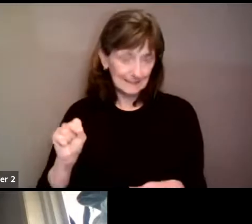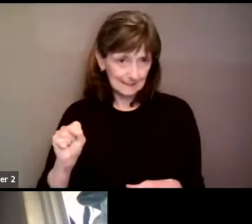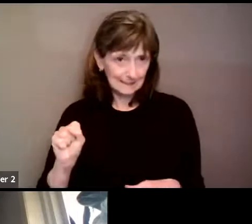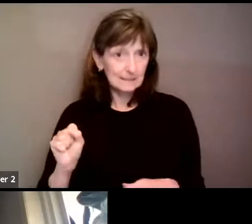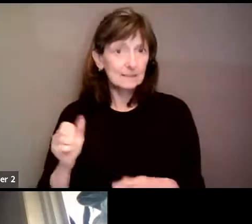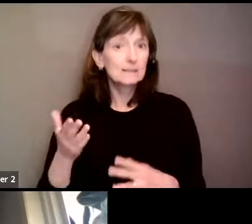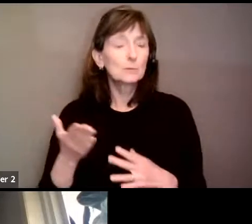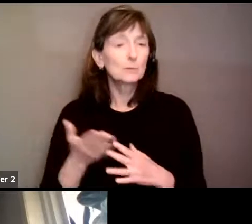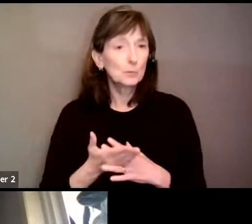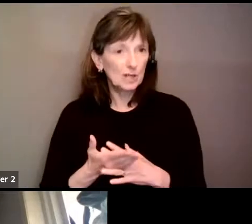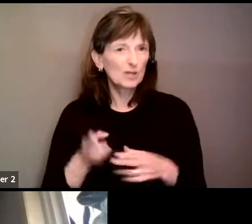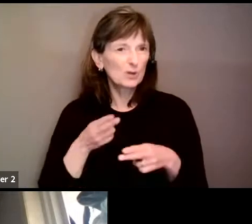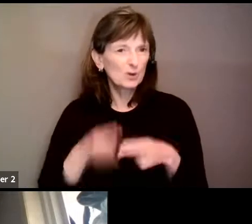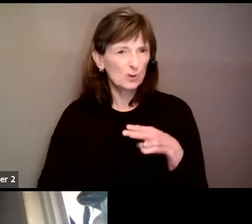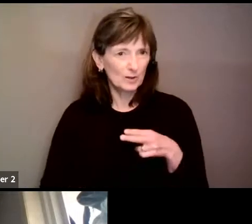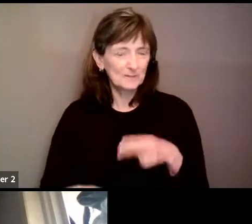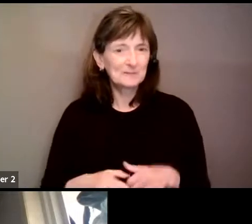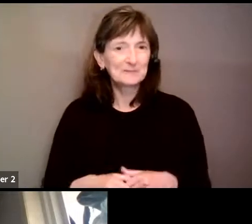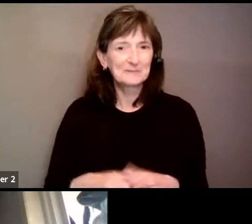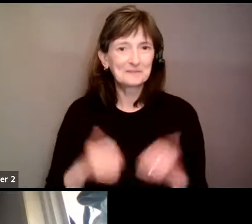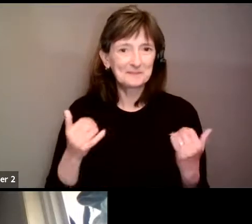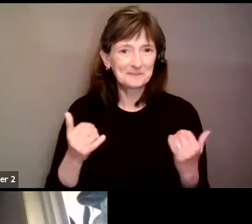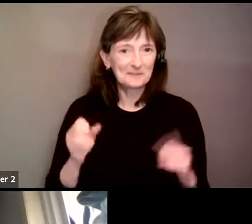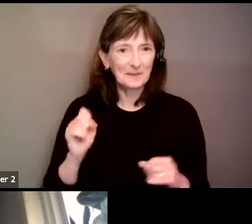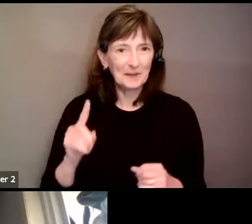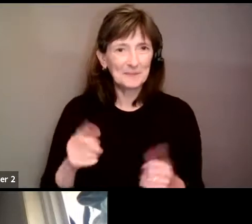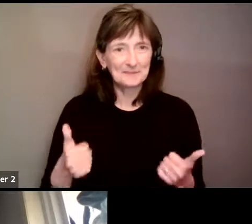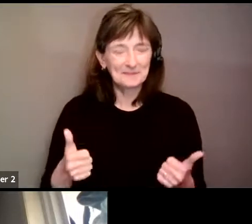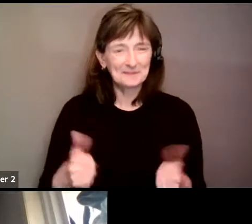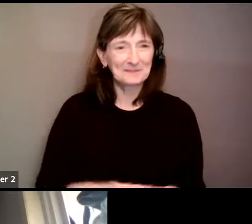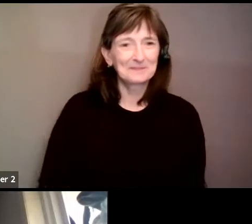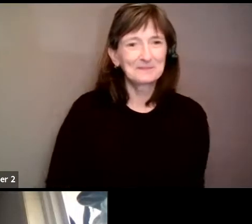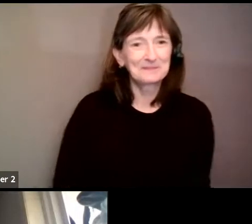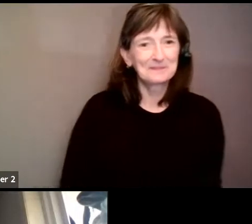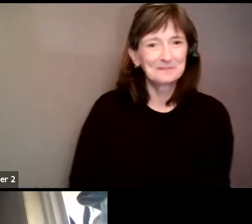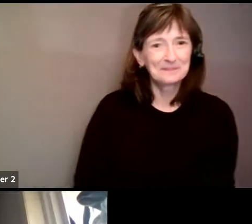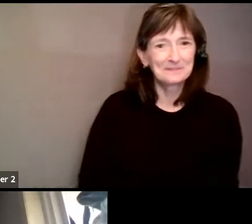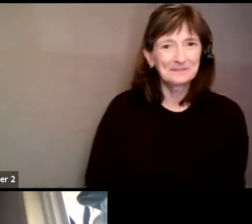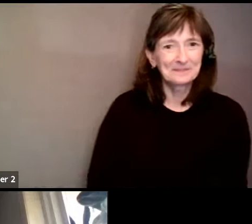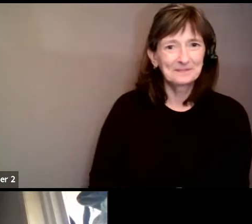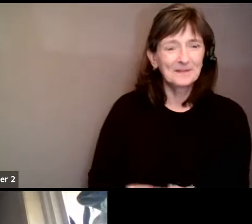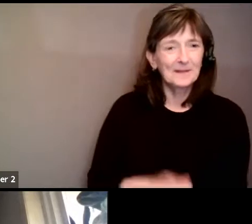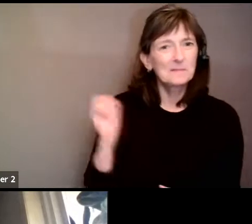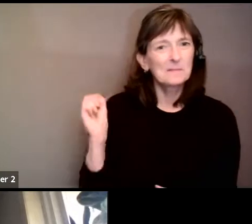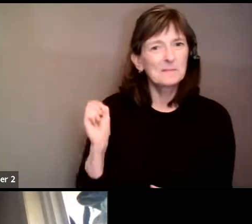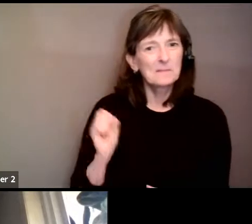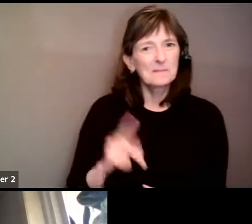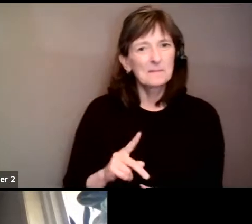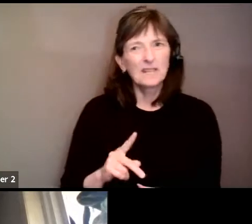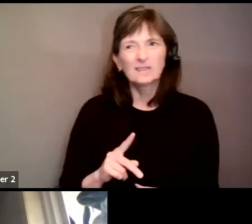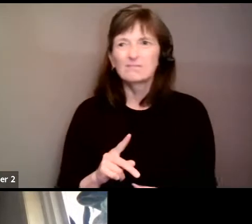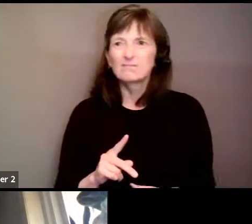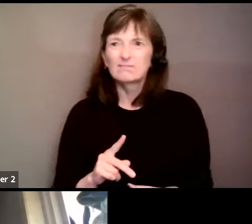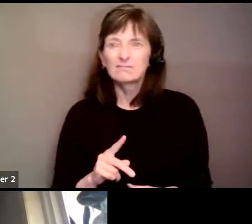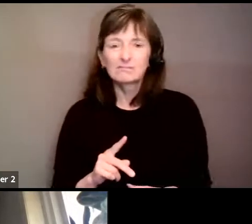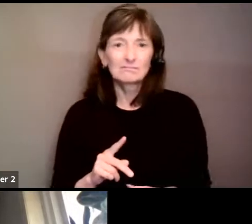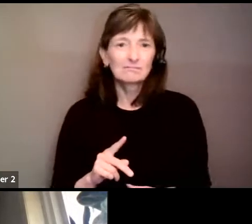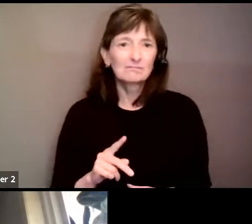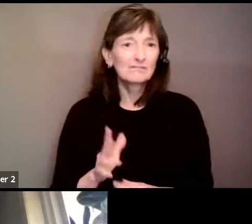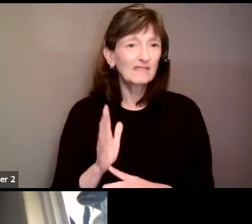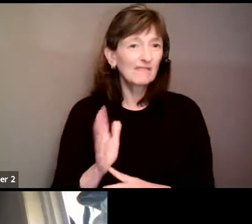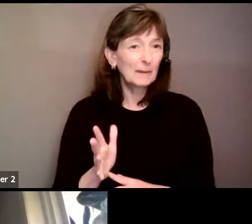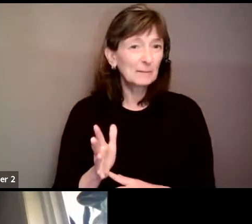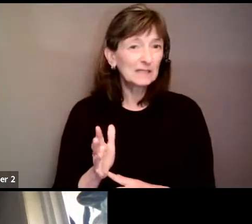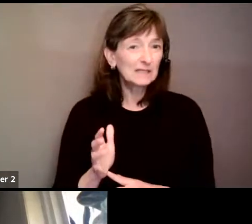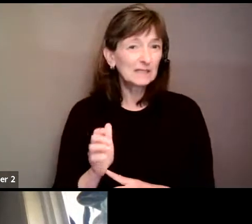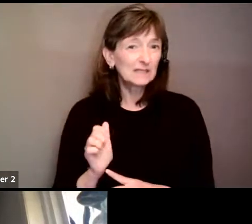a short break now. Okay. We'll be back in probably